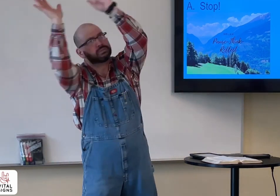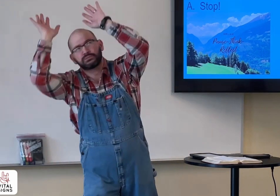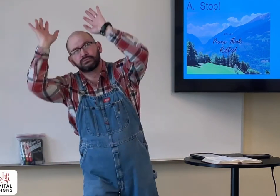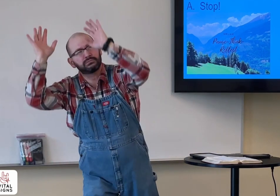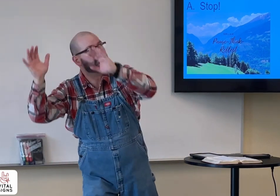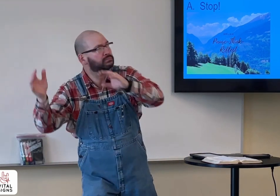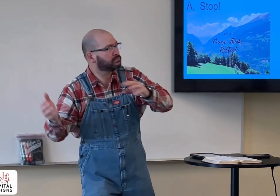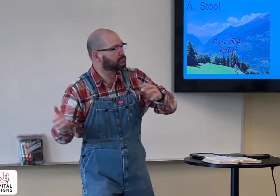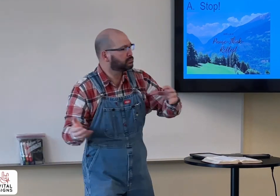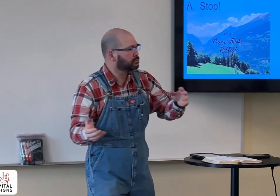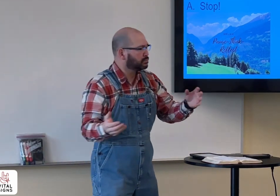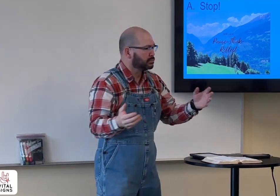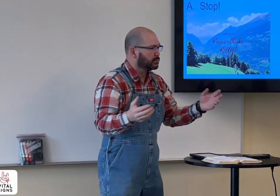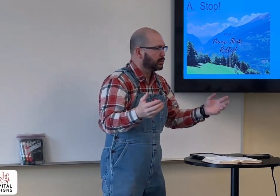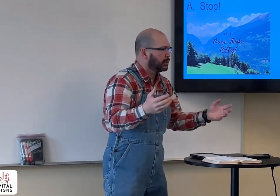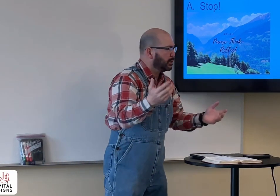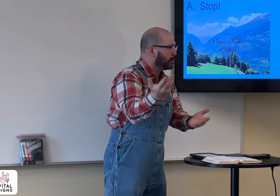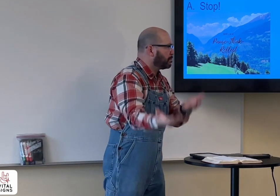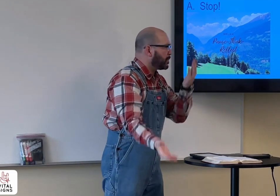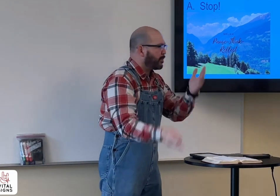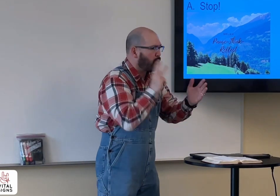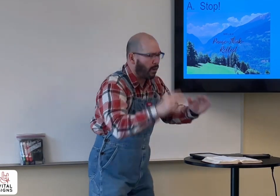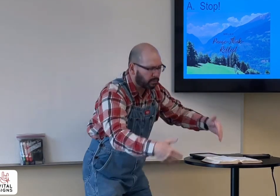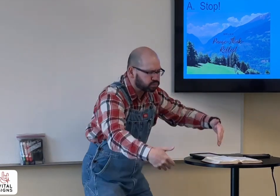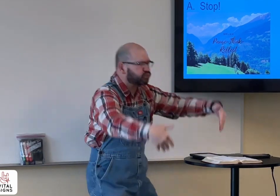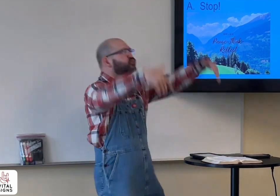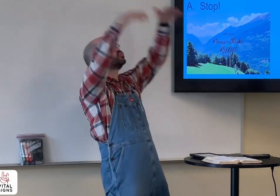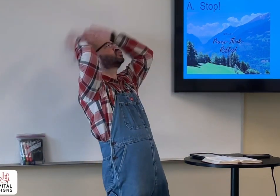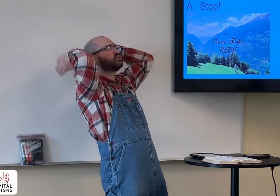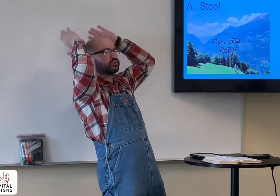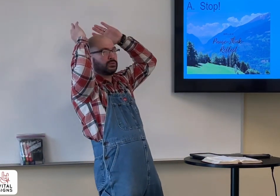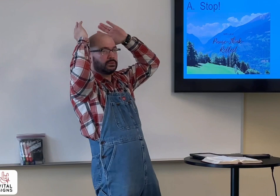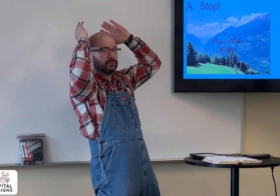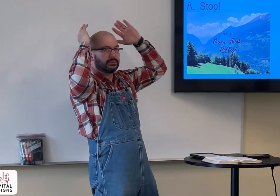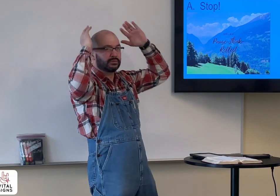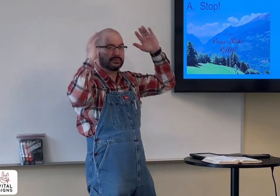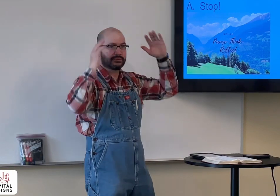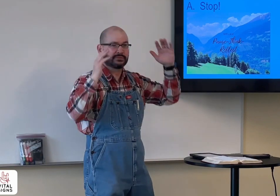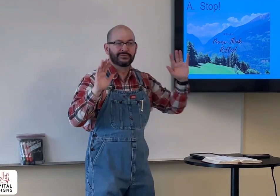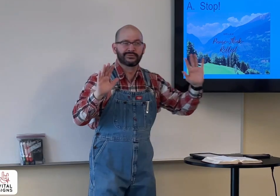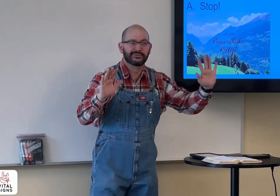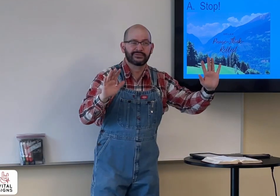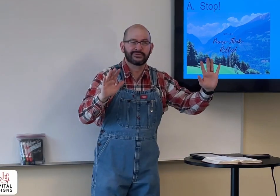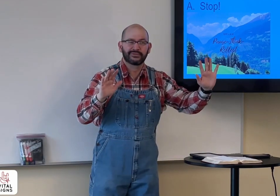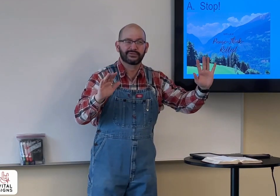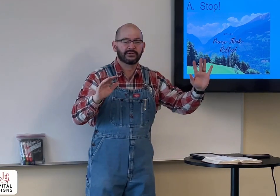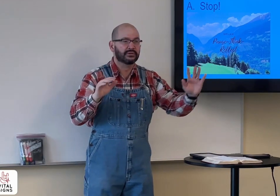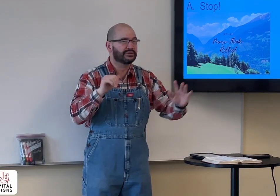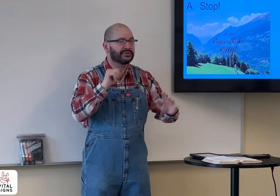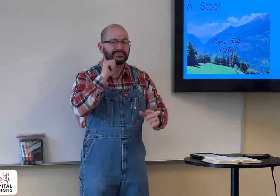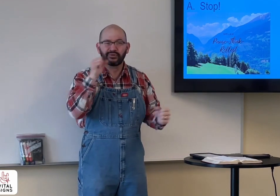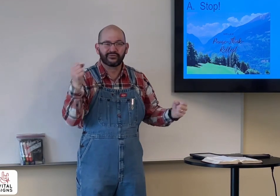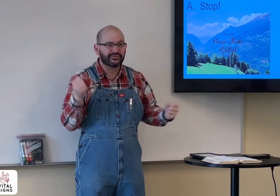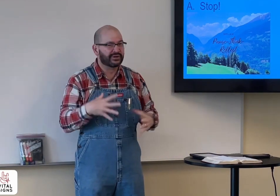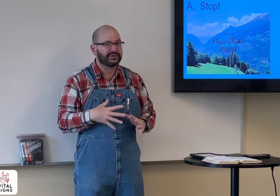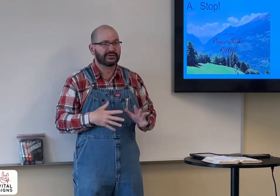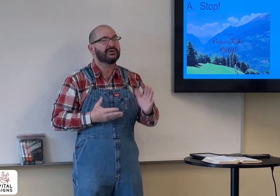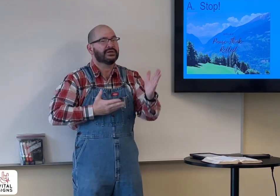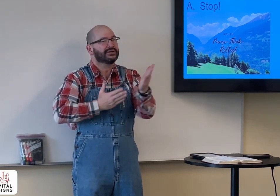mountain falls down. Maybe there's waves that are washing over you. But don't be